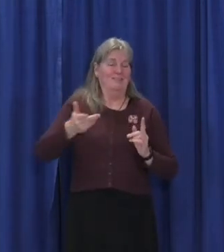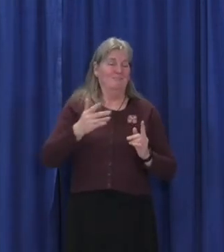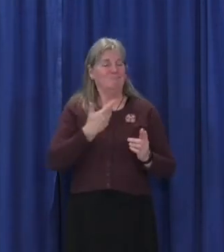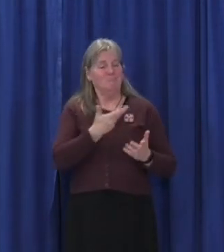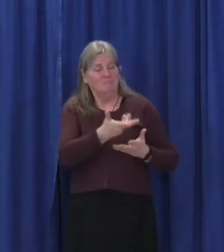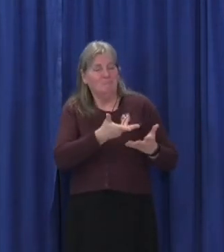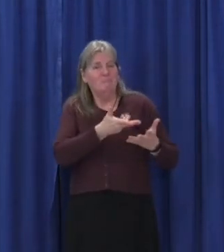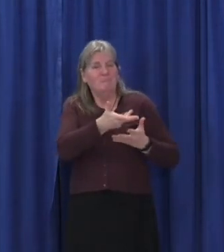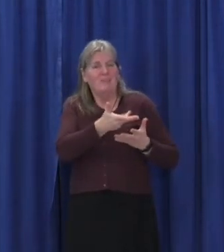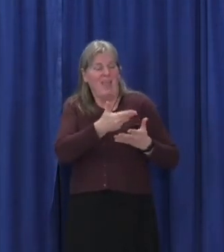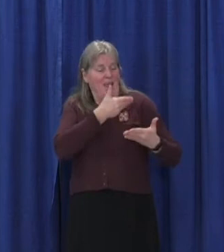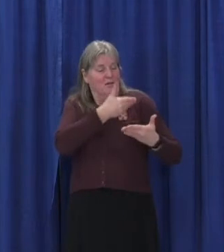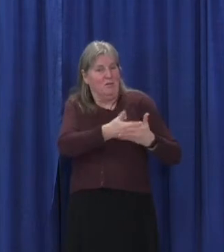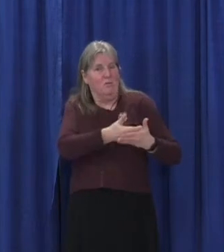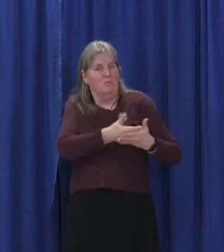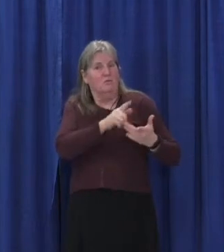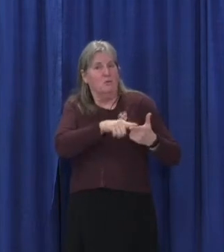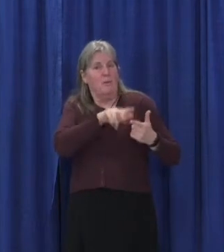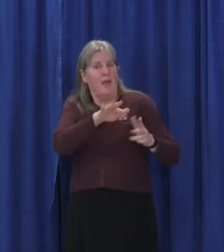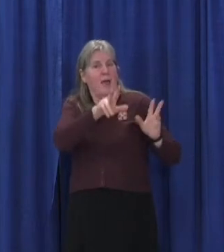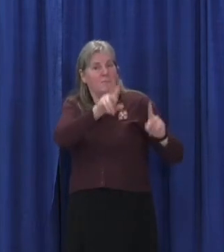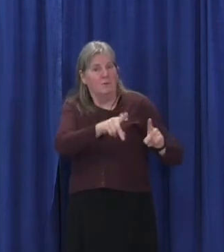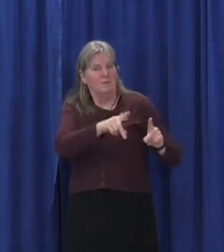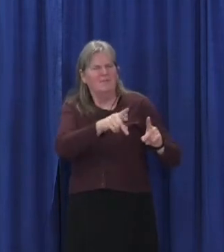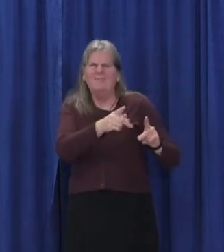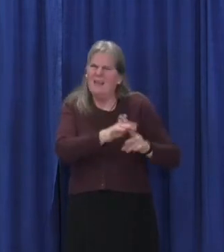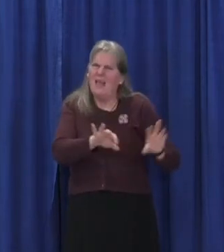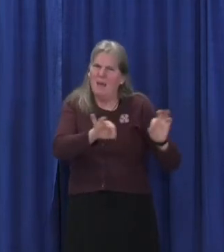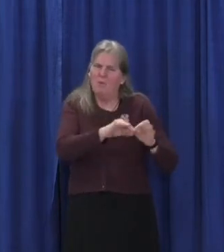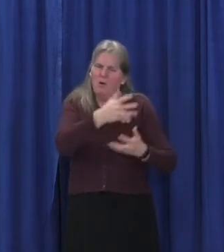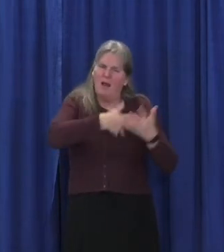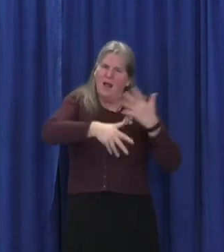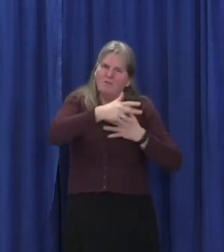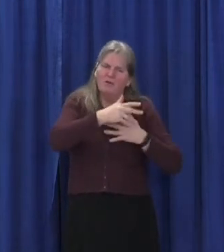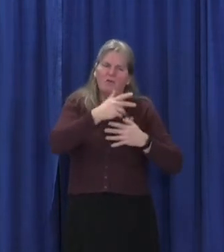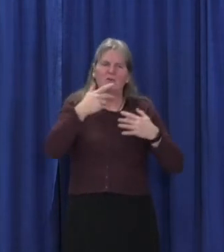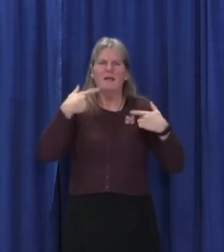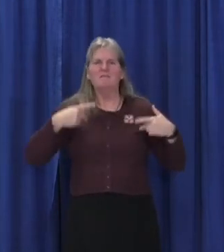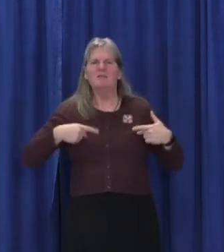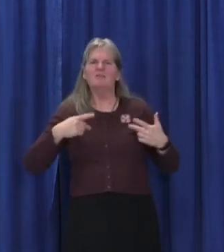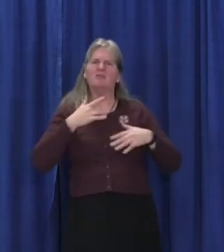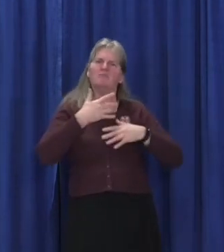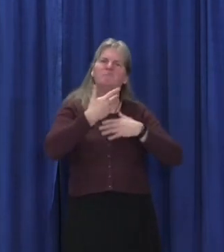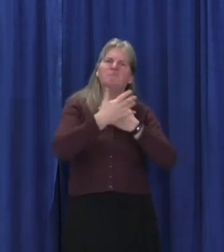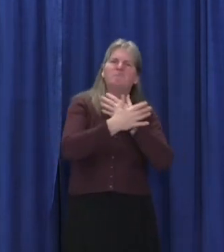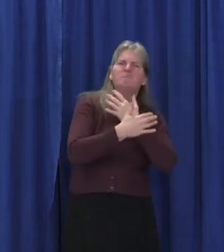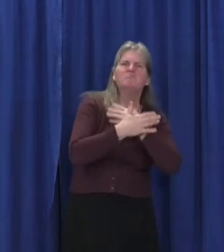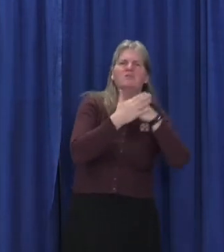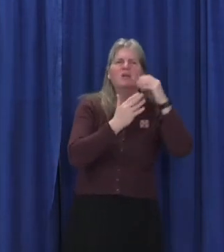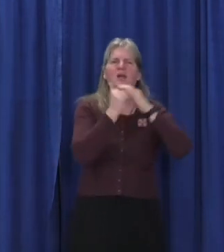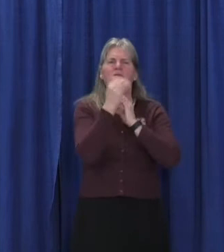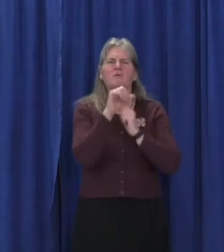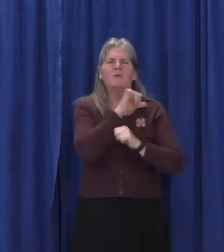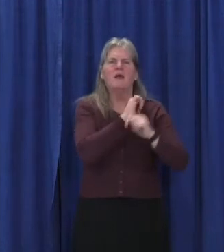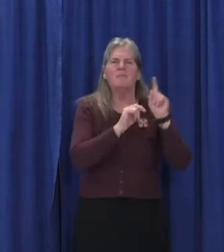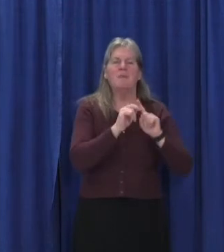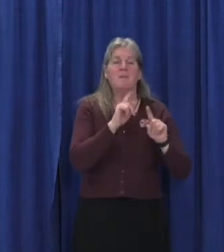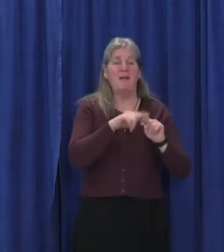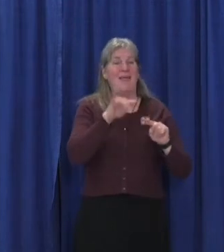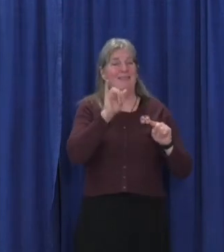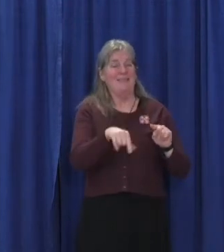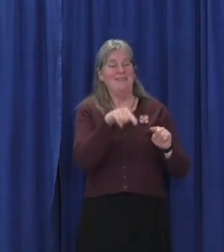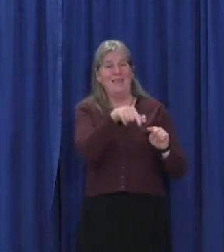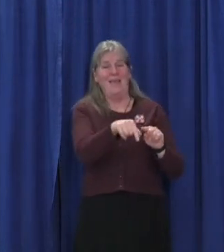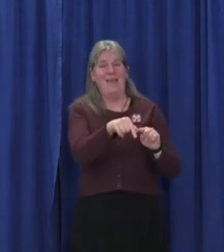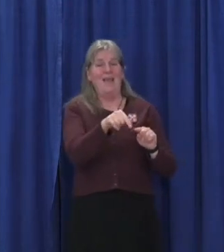to because it's so very important to have those social and physical contact. And yet, these are also the people where